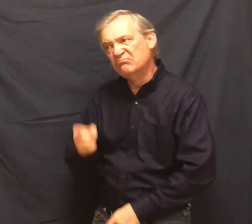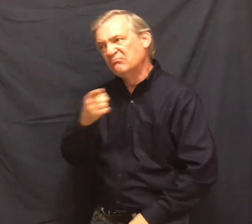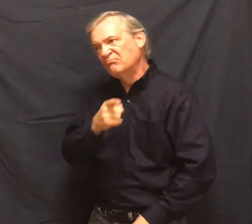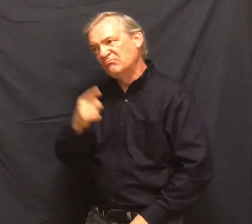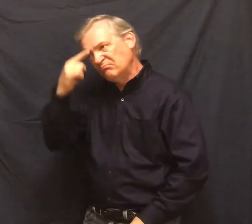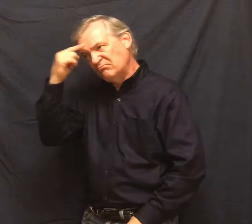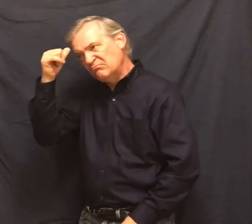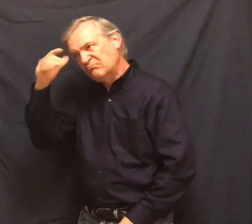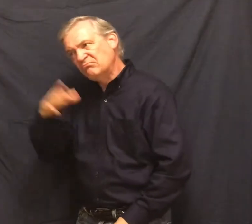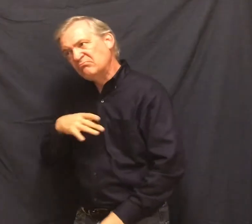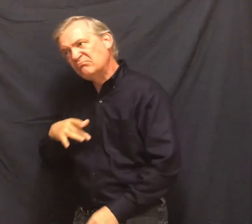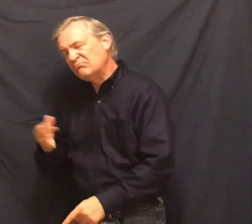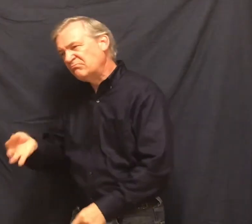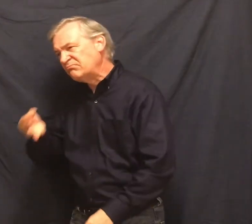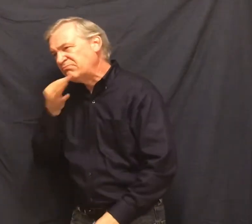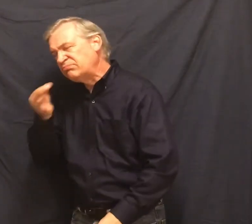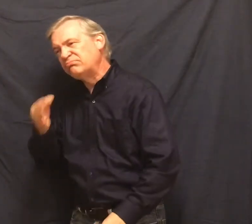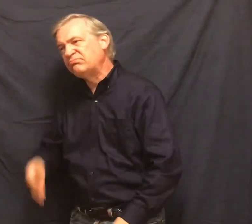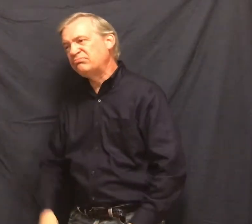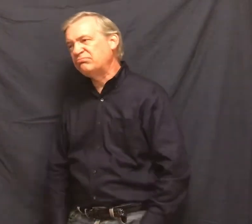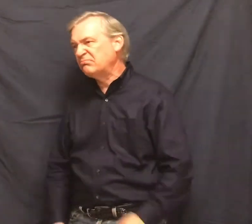He don't give nobody else a chance to win.